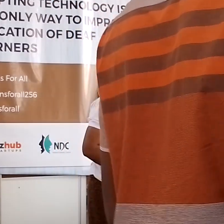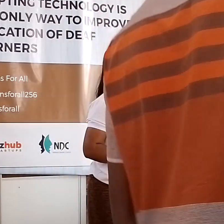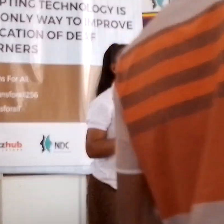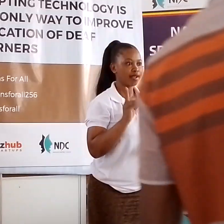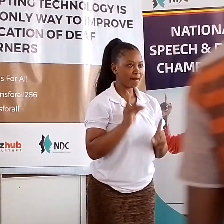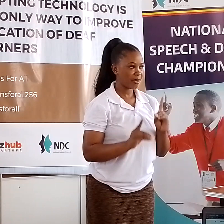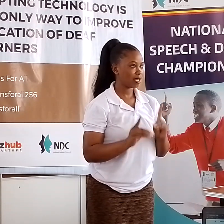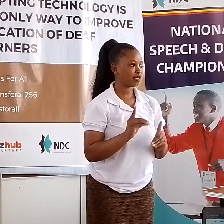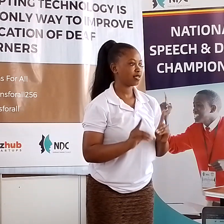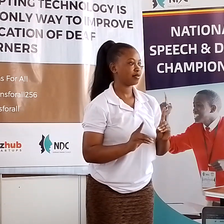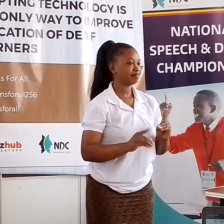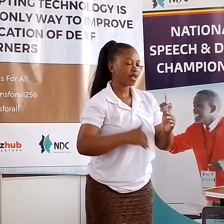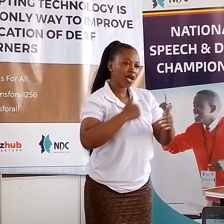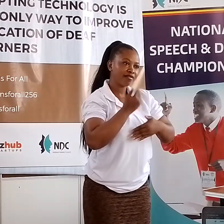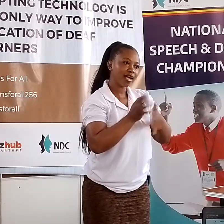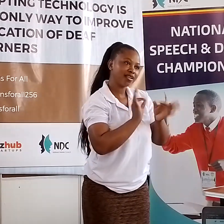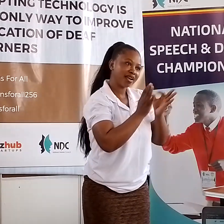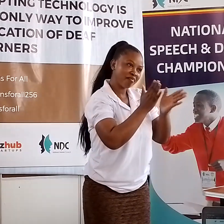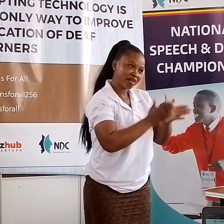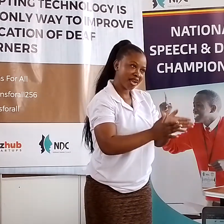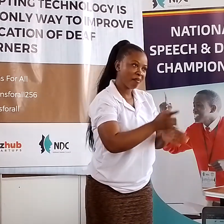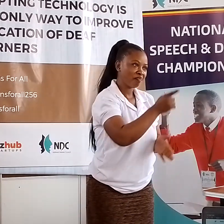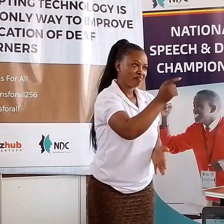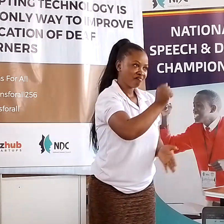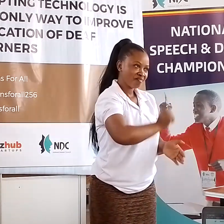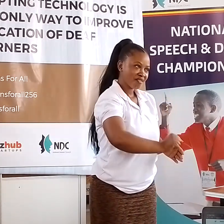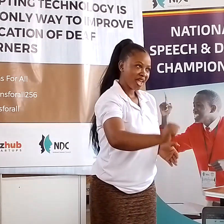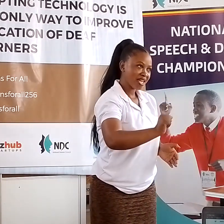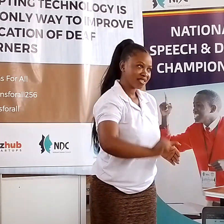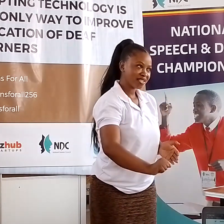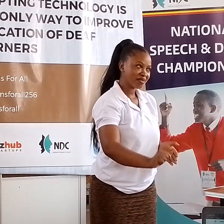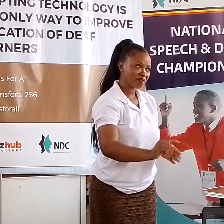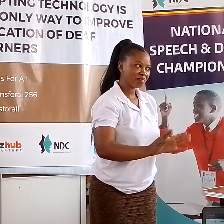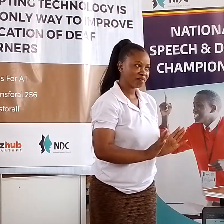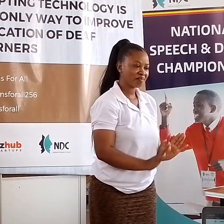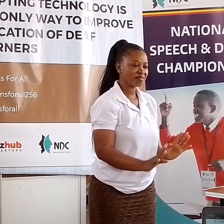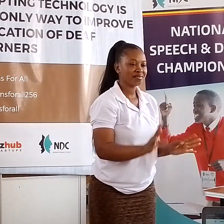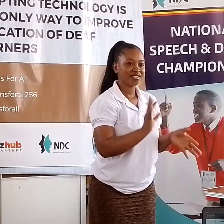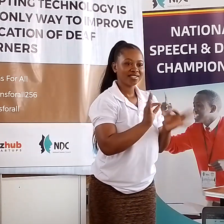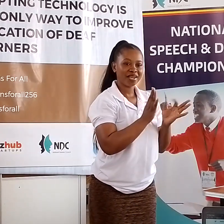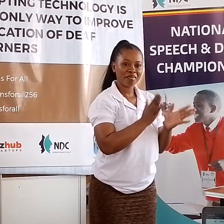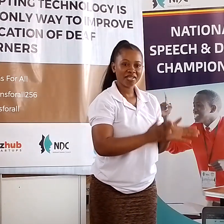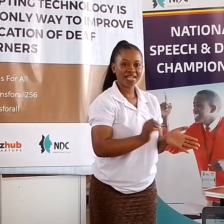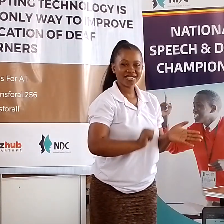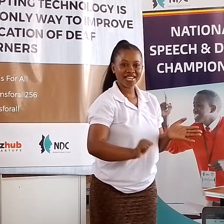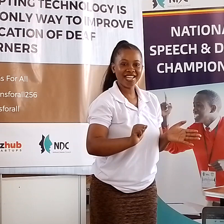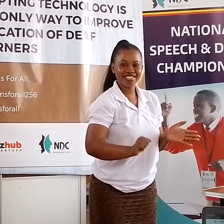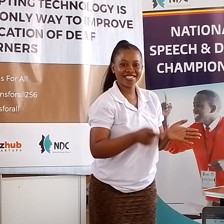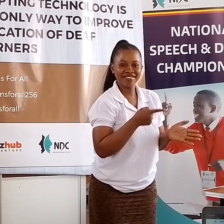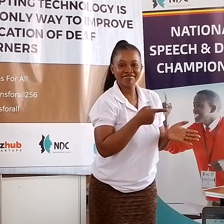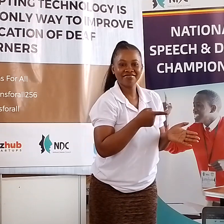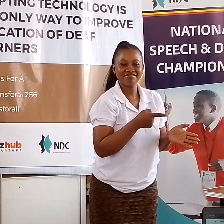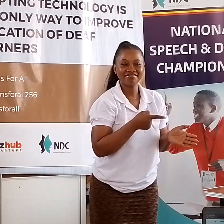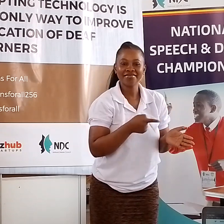From there, after the dance from my interpreters.